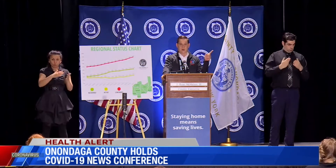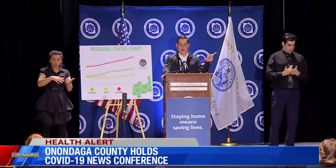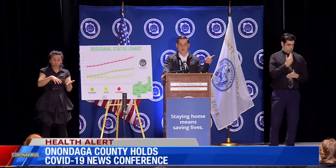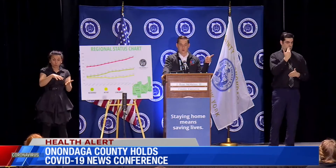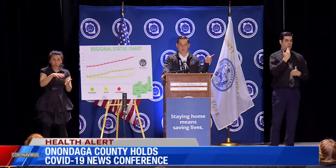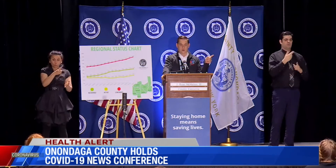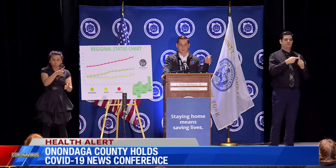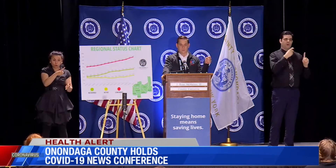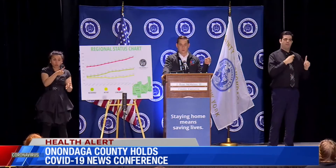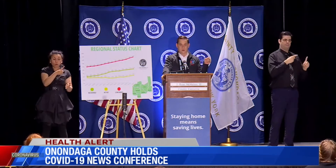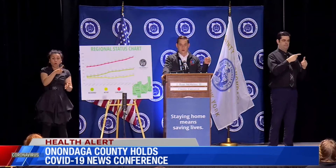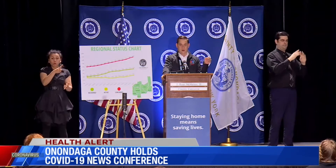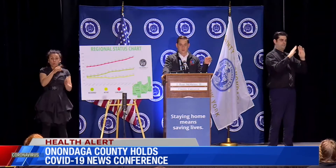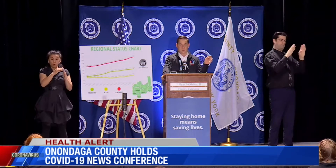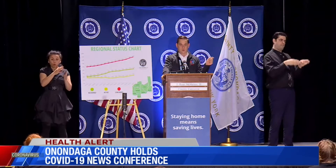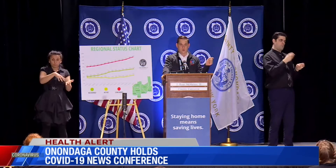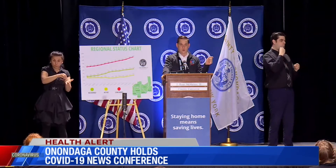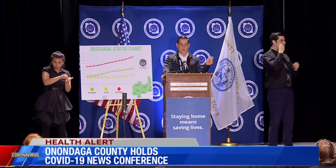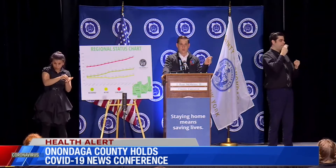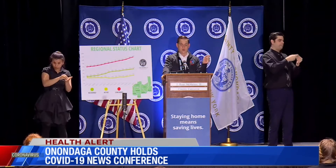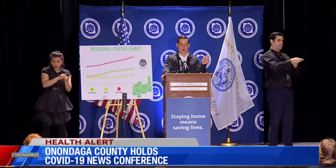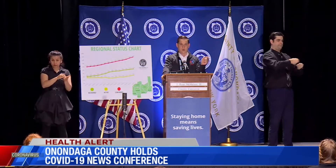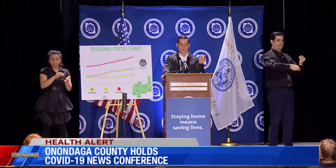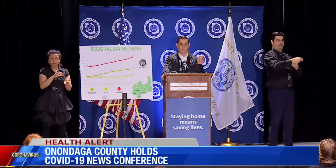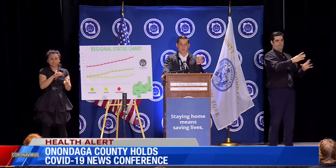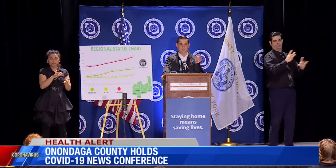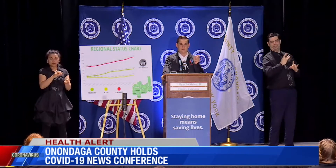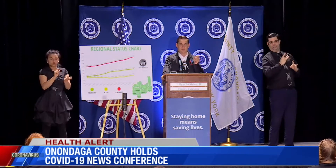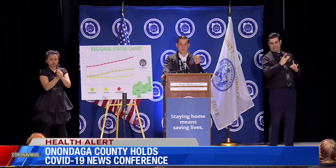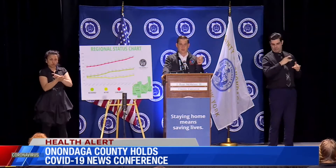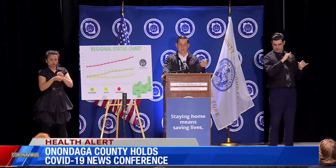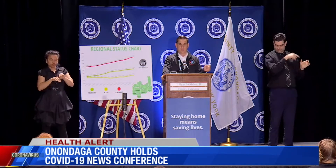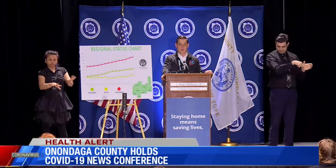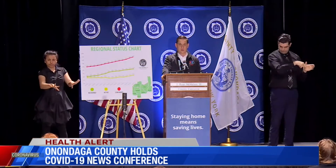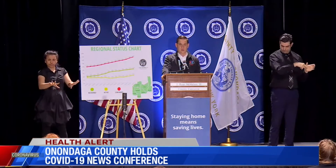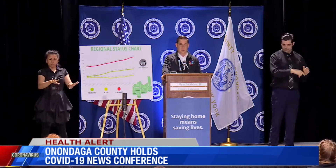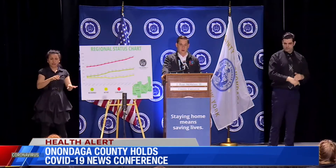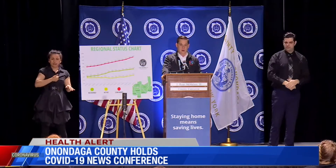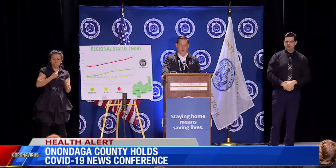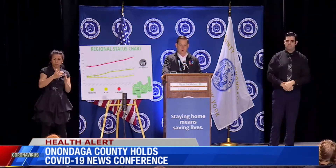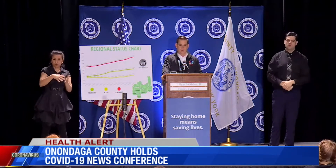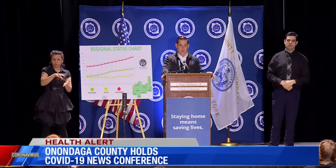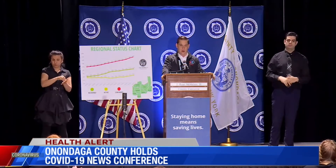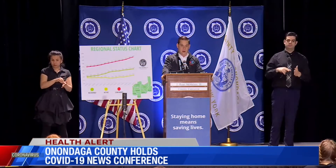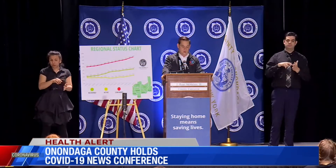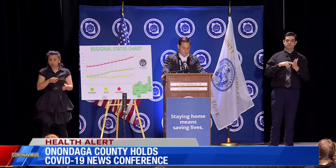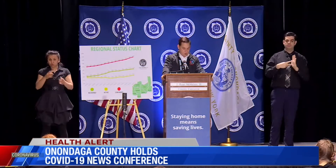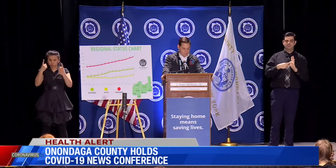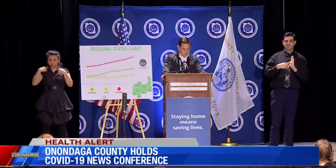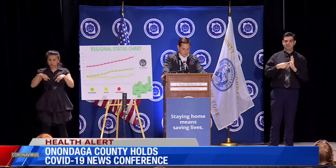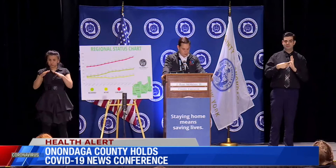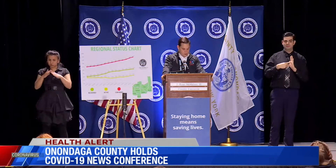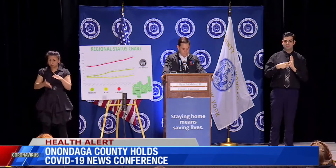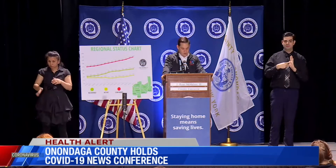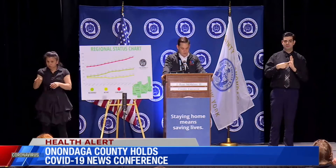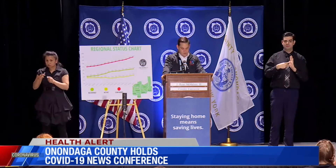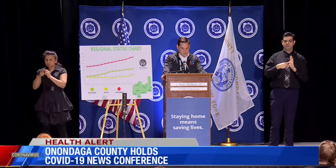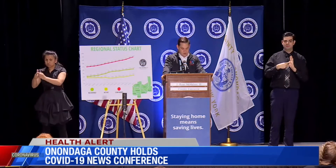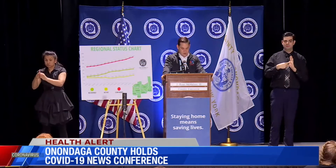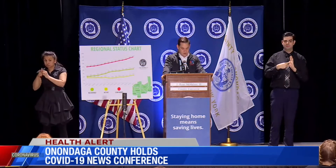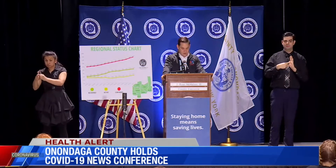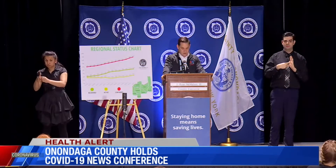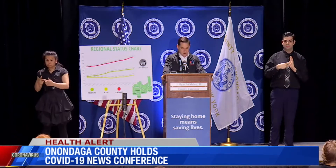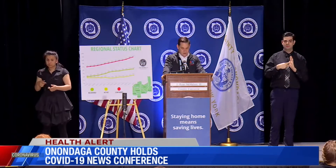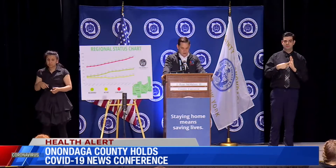household already has COVID. So you don't need to go and do an investigation. The workload on our health department